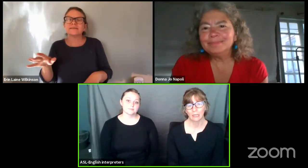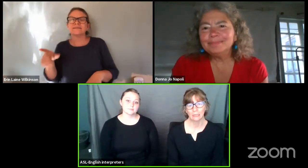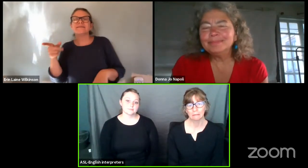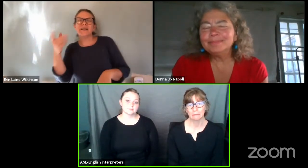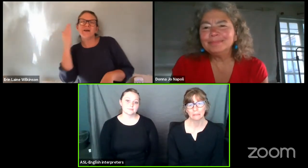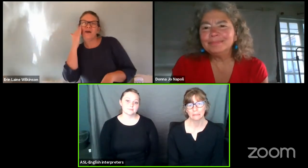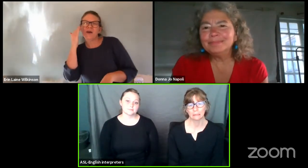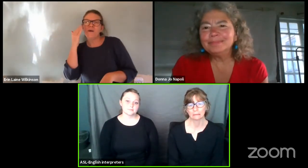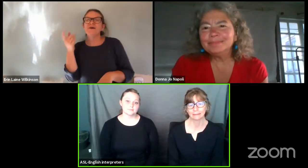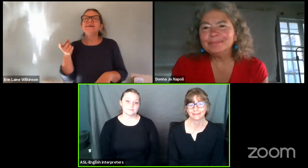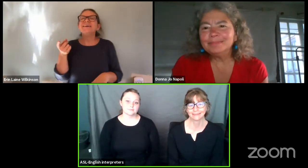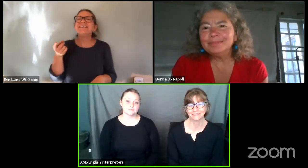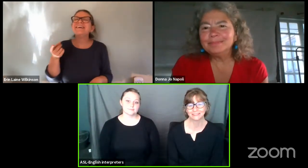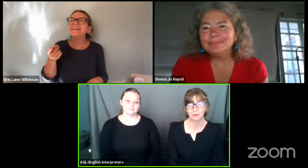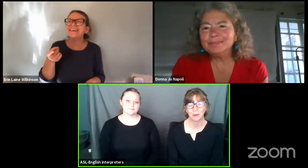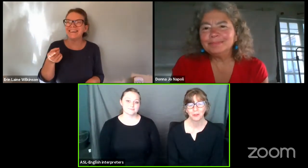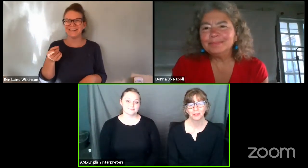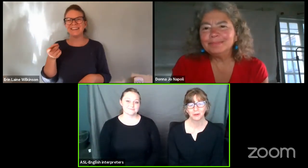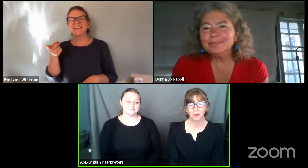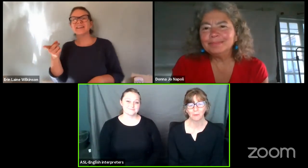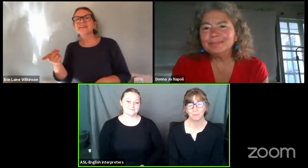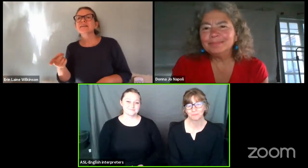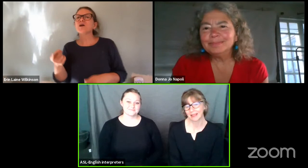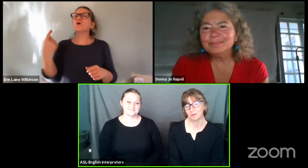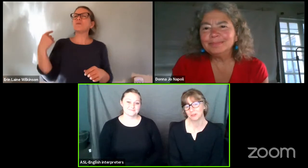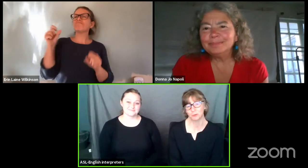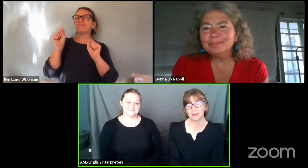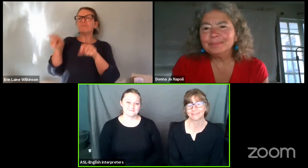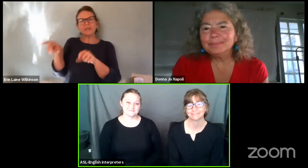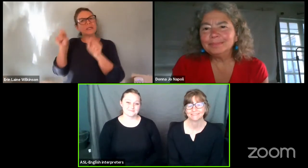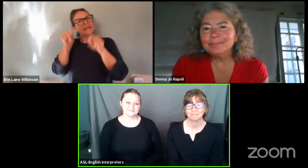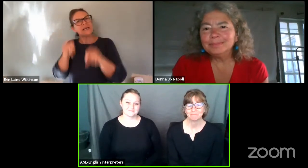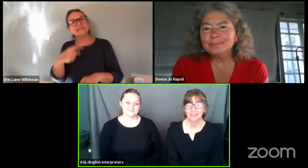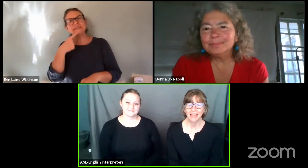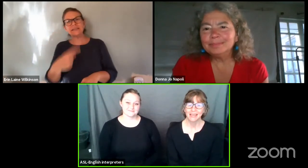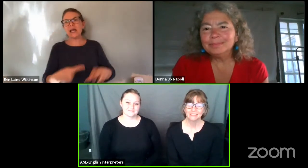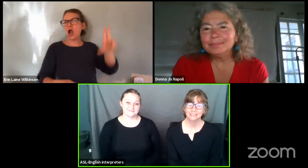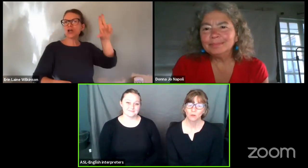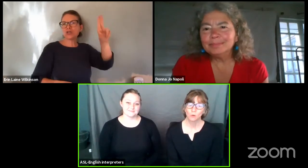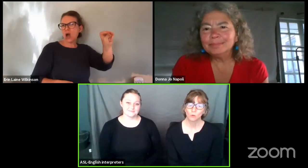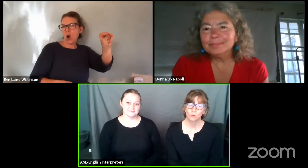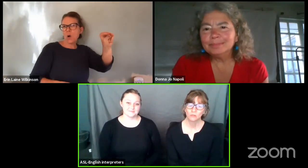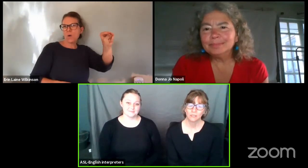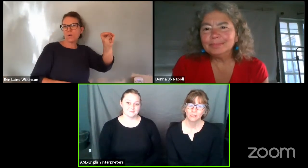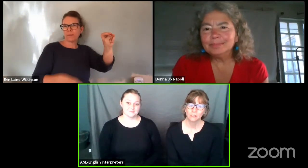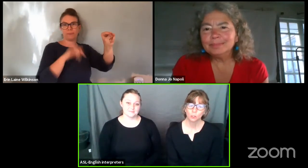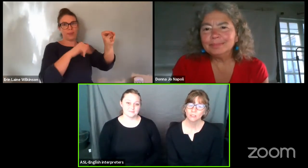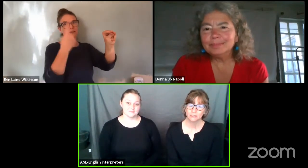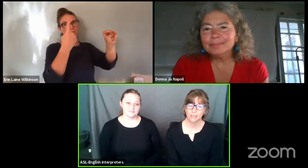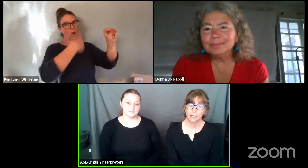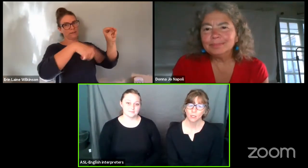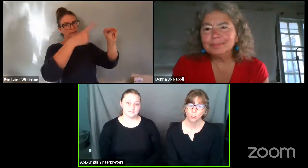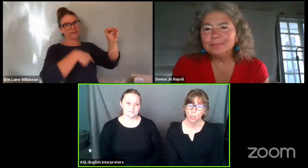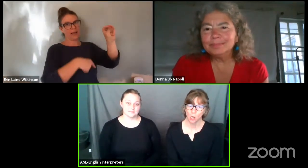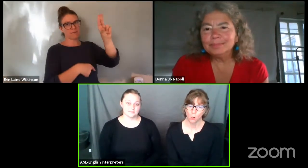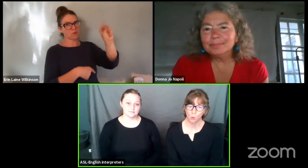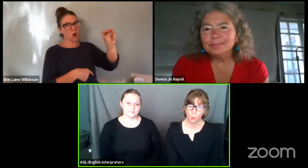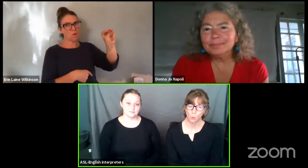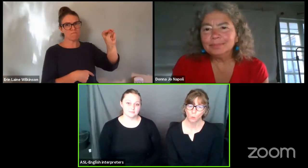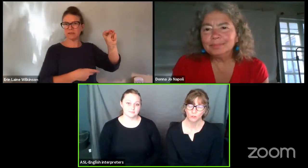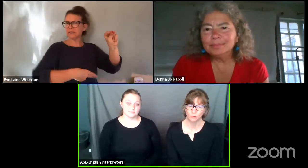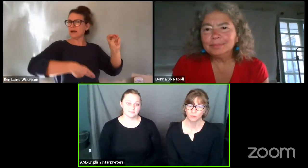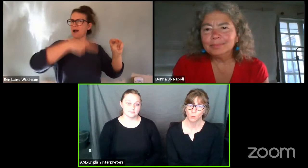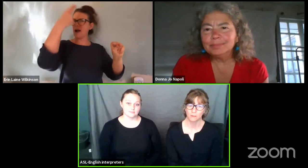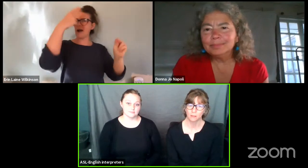wanna. So, you know how they do. And so he could say